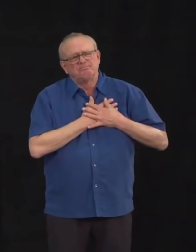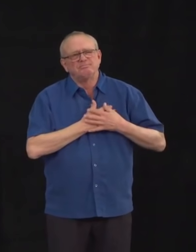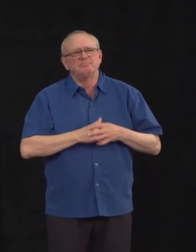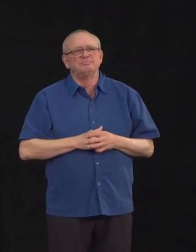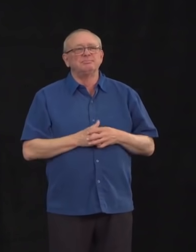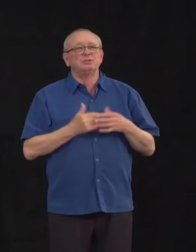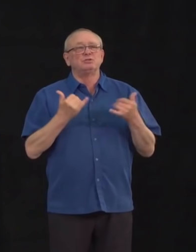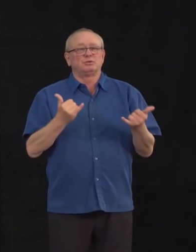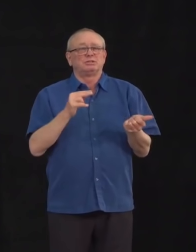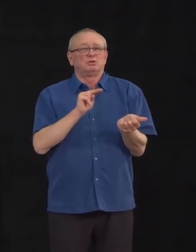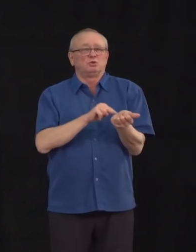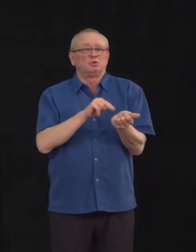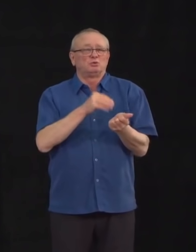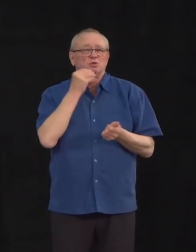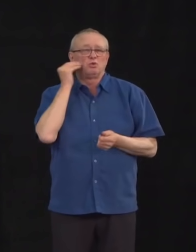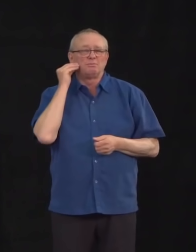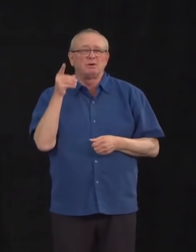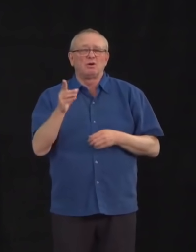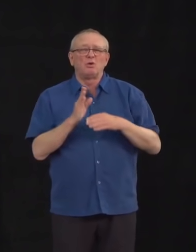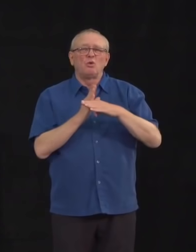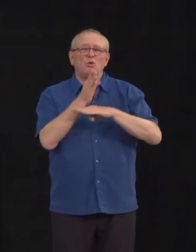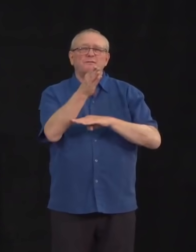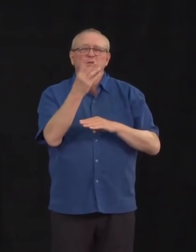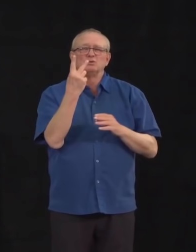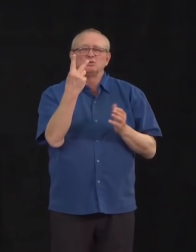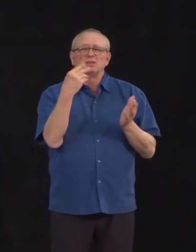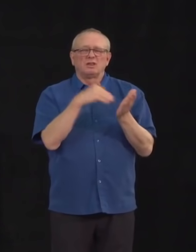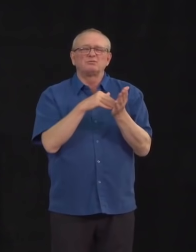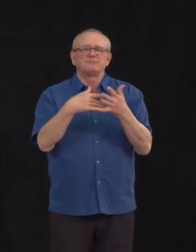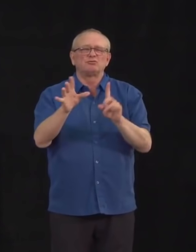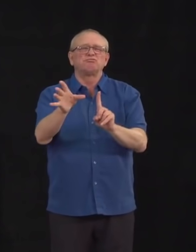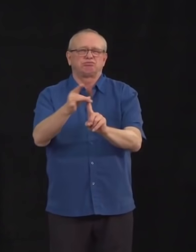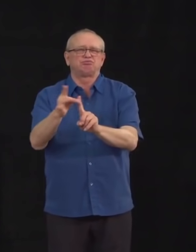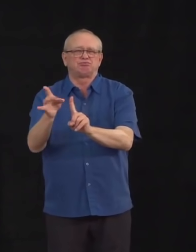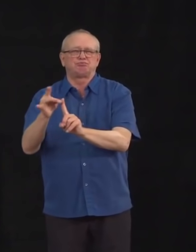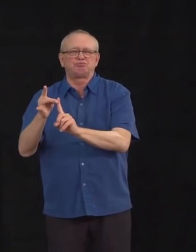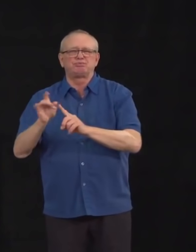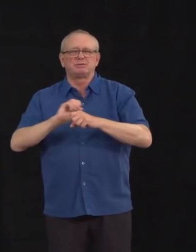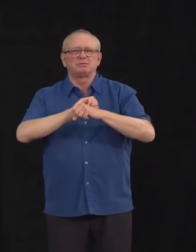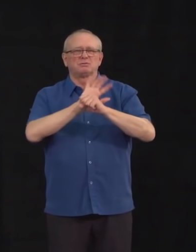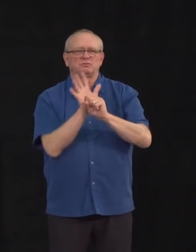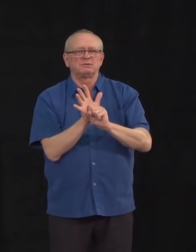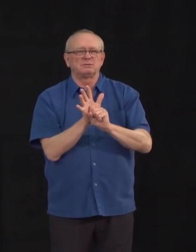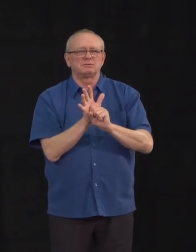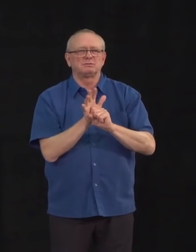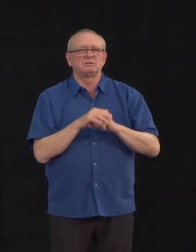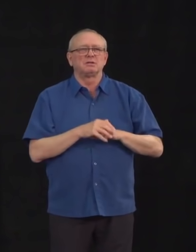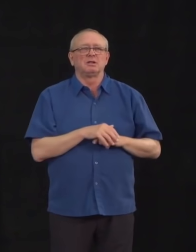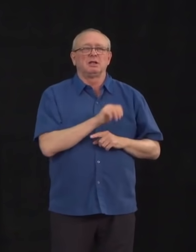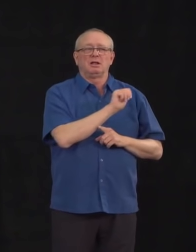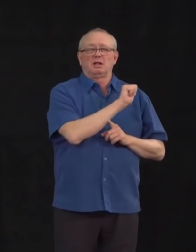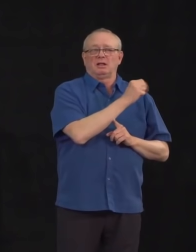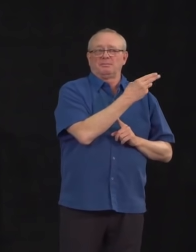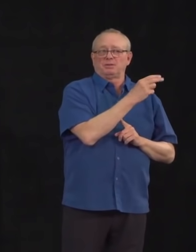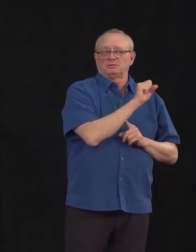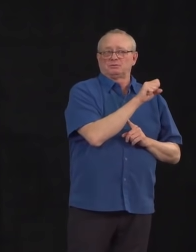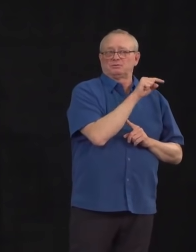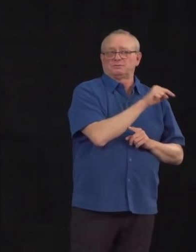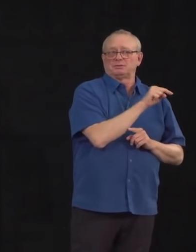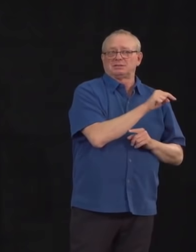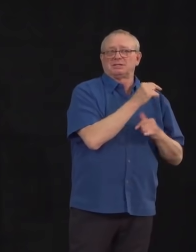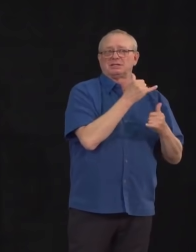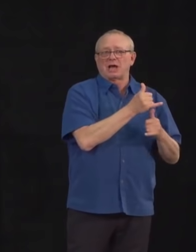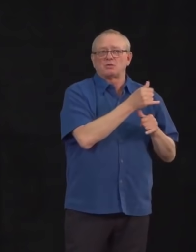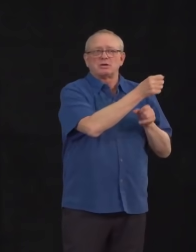the province. I would also like to confirm that Alberta Health Services has retained aged care to oversee